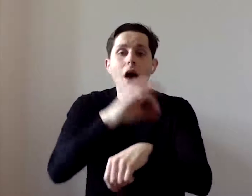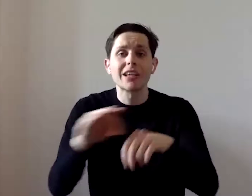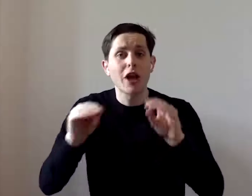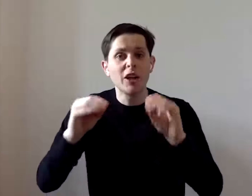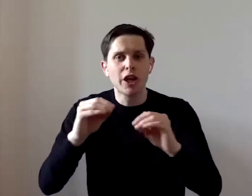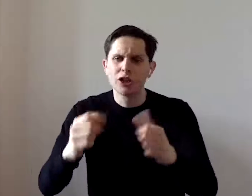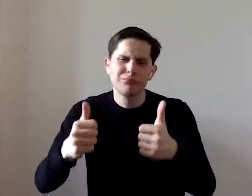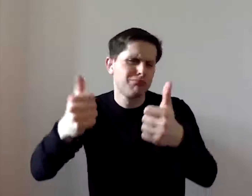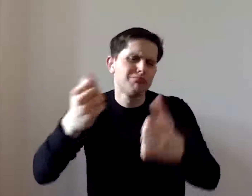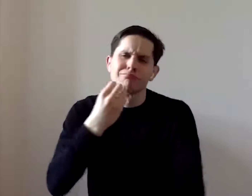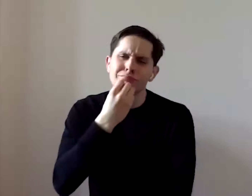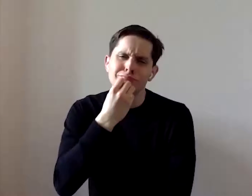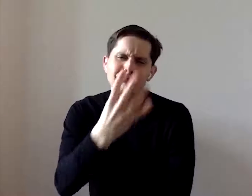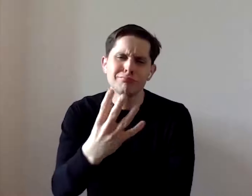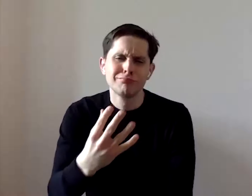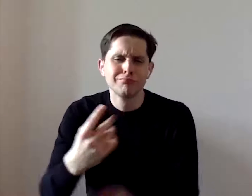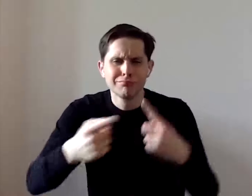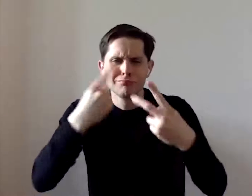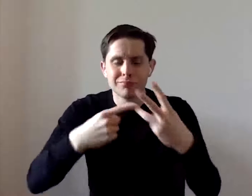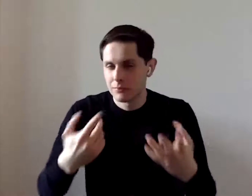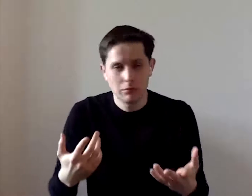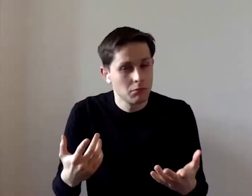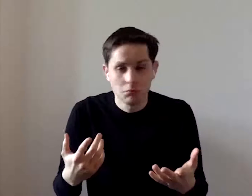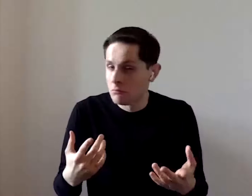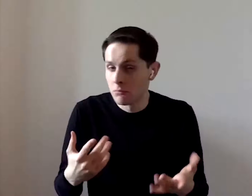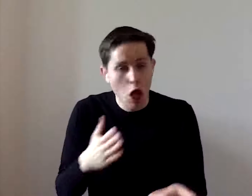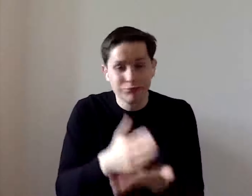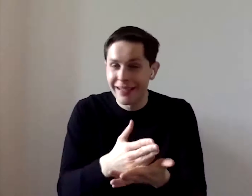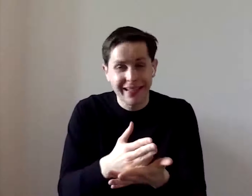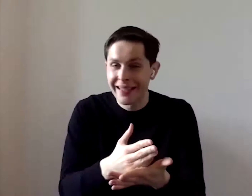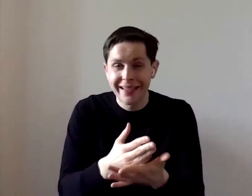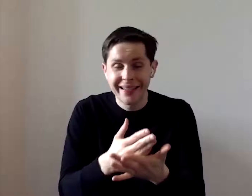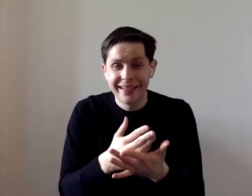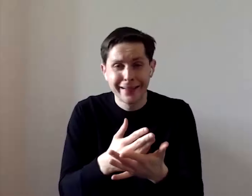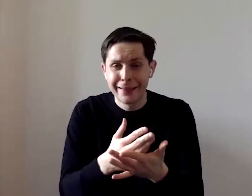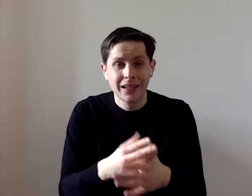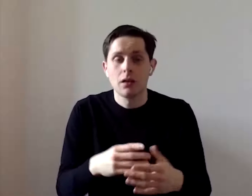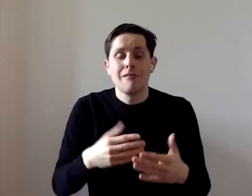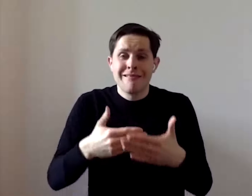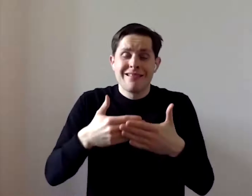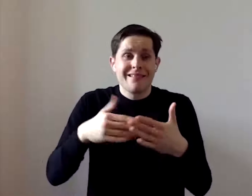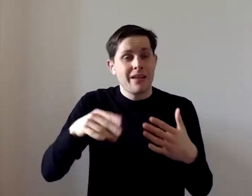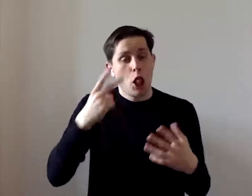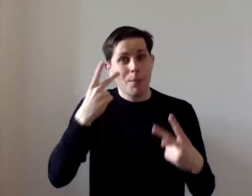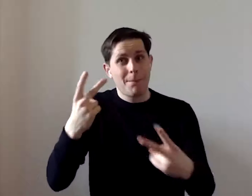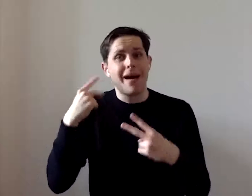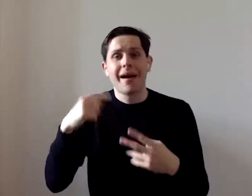any like positive things about architecture education for me. I don't think there were any bits that were set up for me or